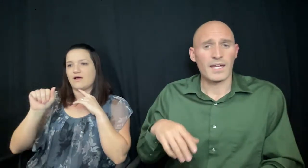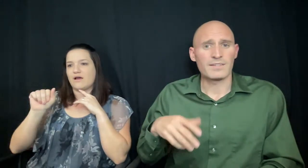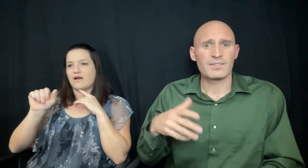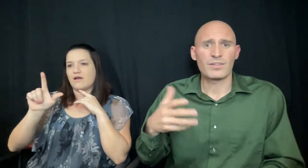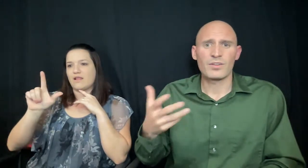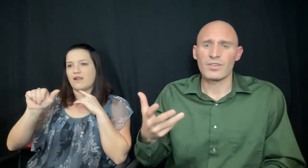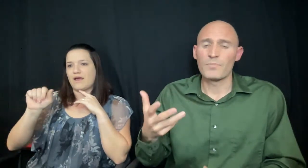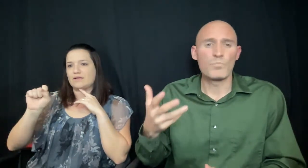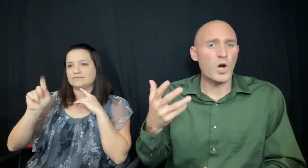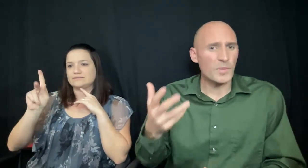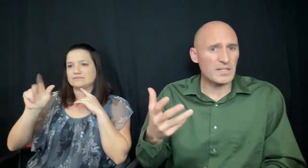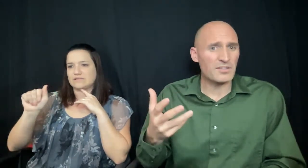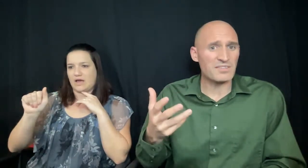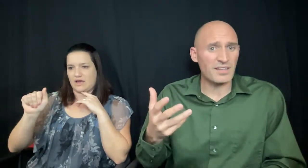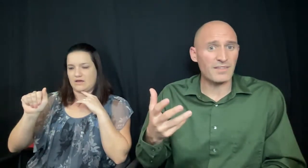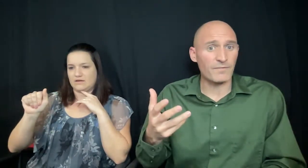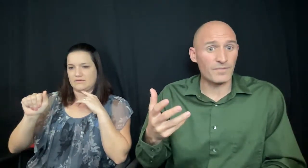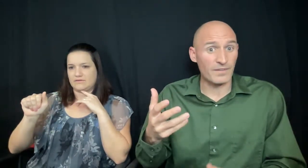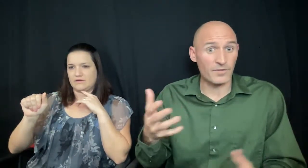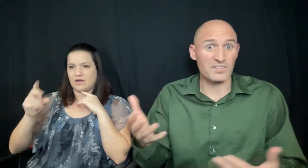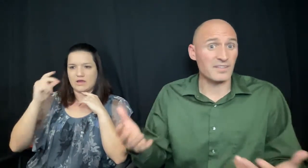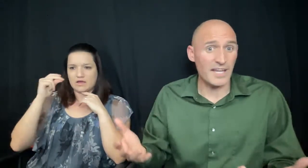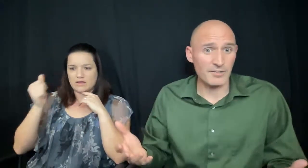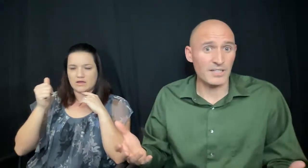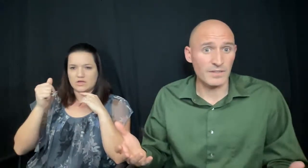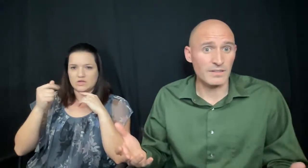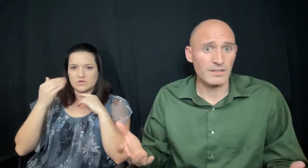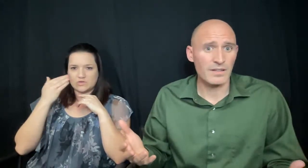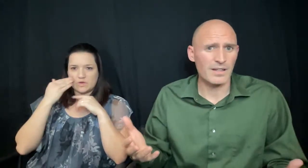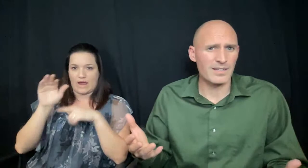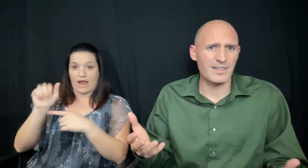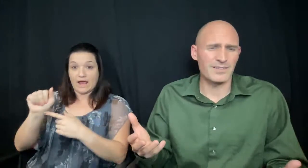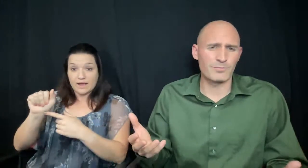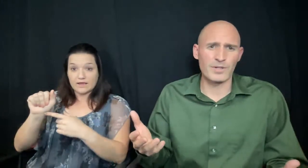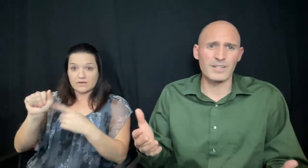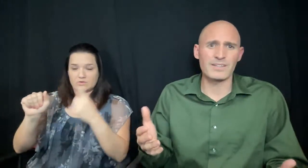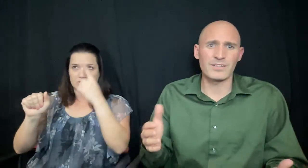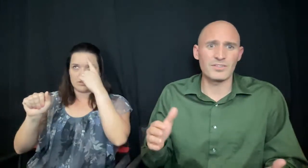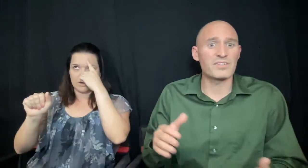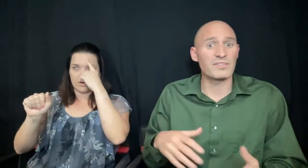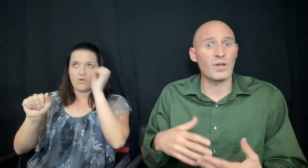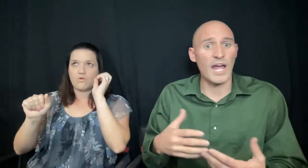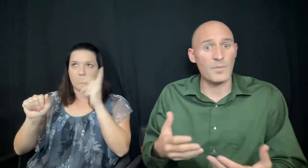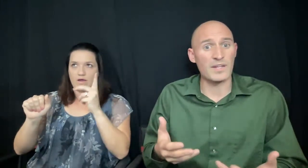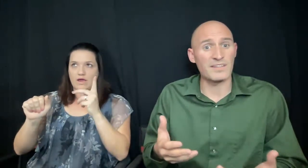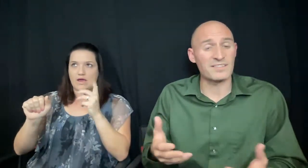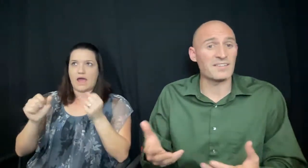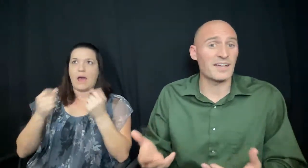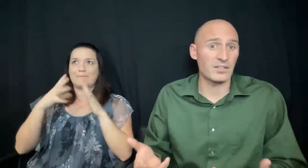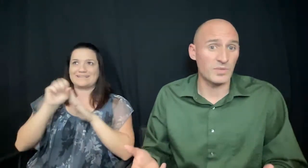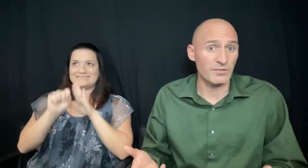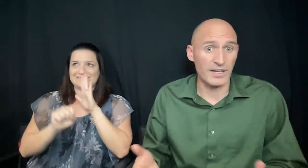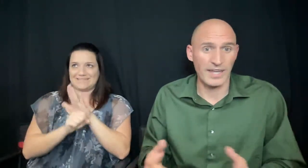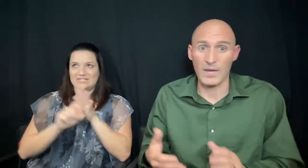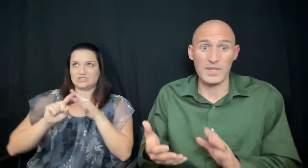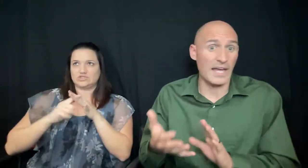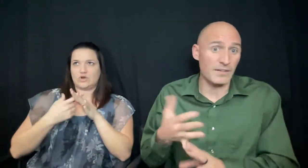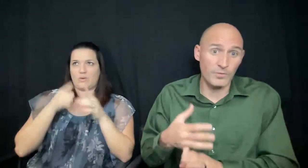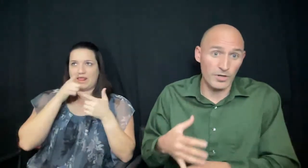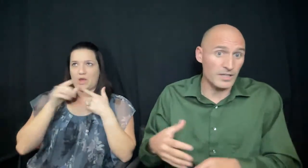And the moment you see the first letter, even, it really deduces how many states that could be, right? It can't be California, it